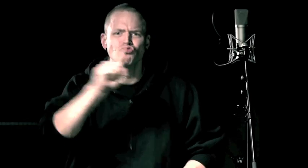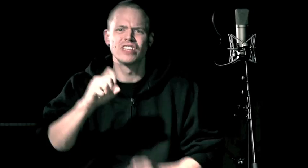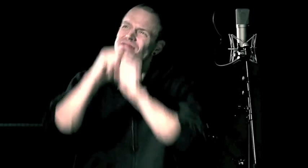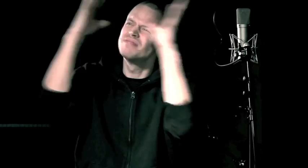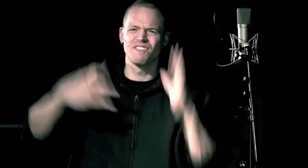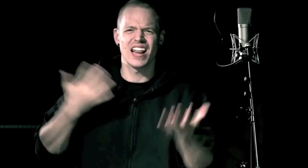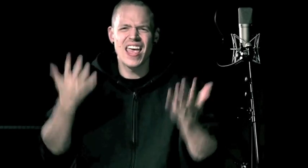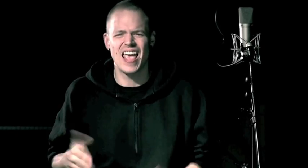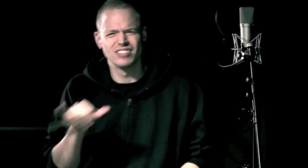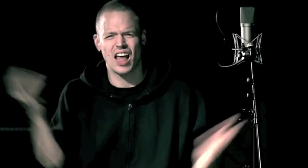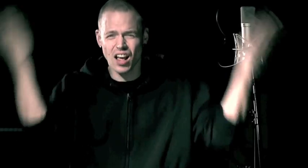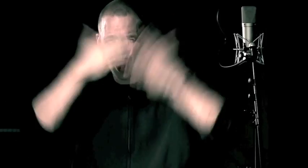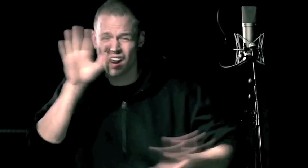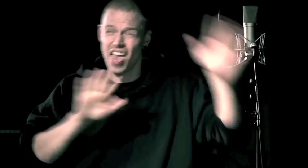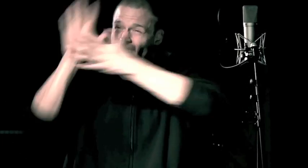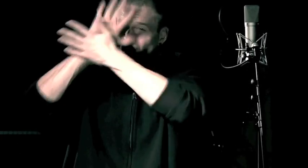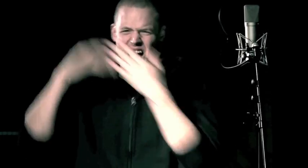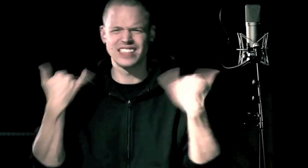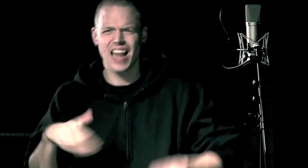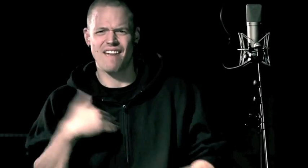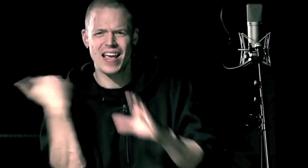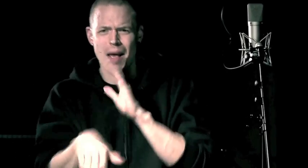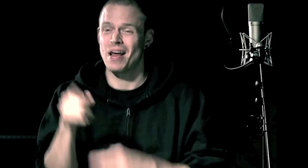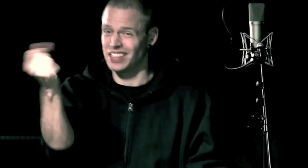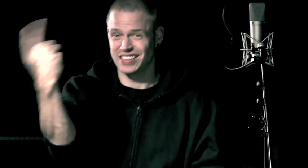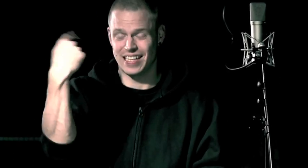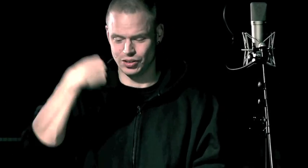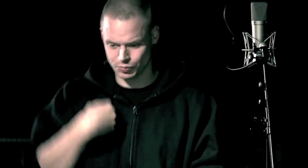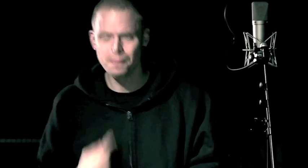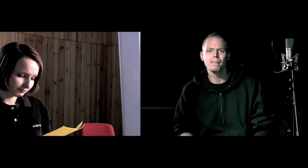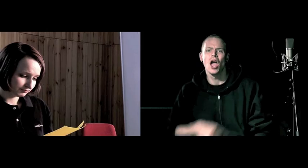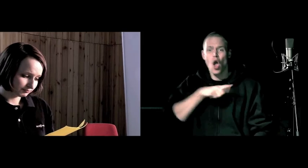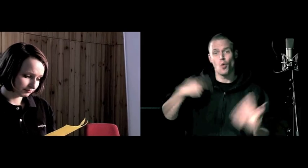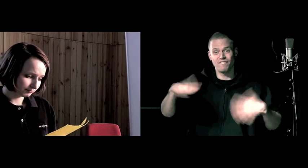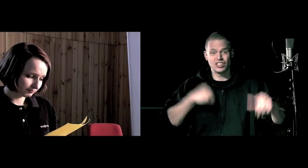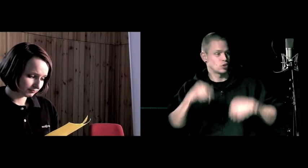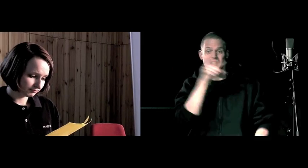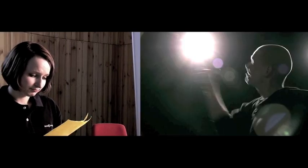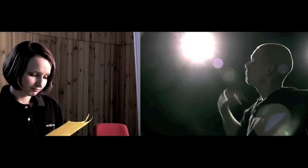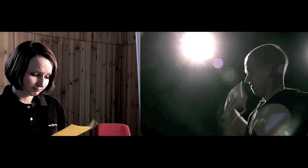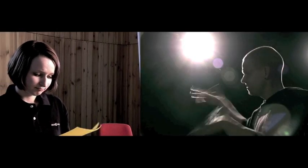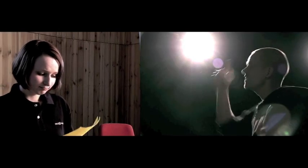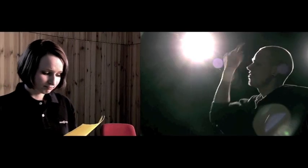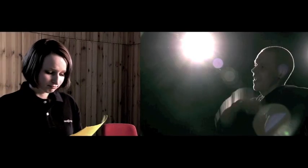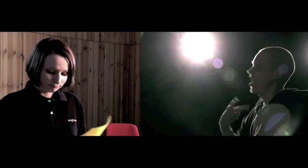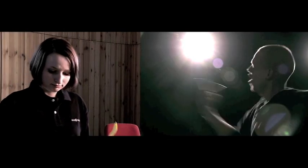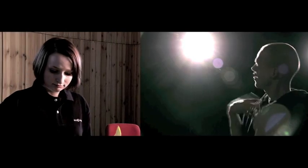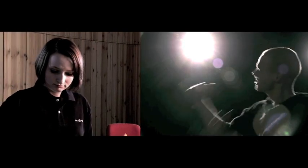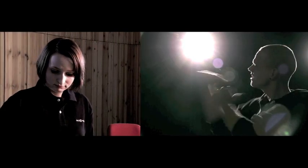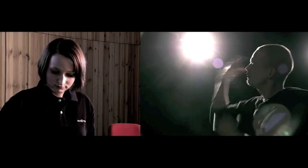But reality is heavy like a dark cloud. I still got the mail that I received from her. We had a show, she said she would be there, sharing the same